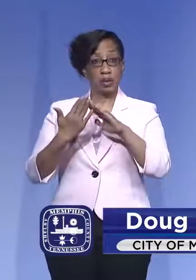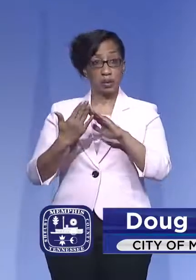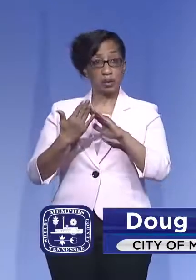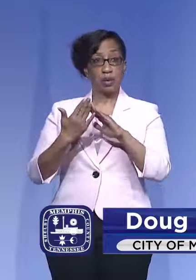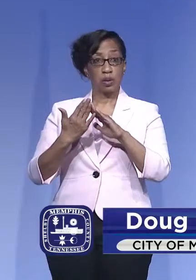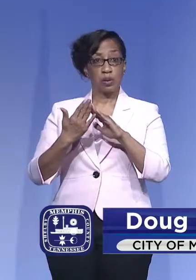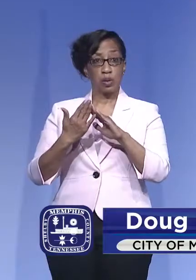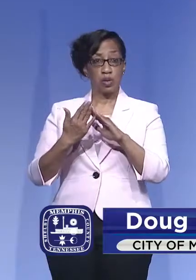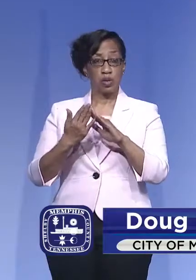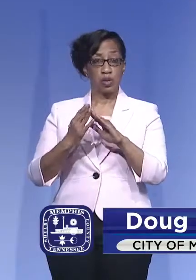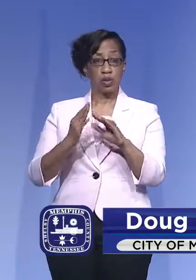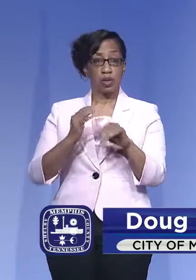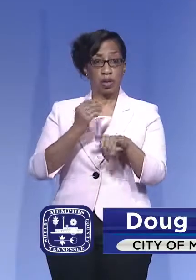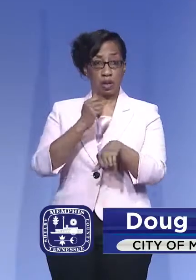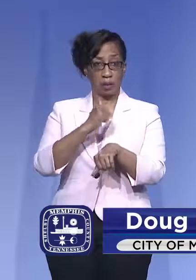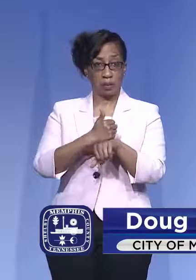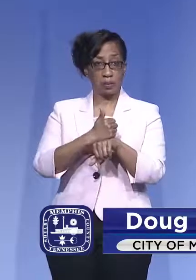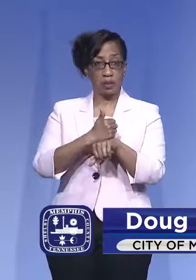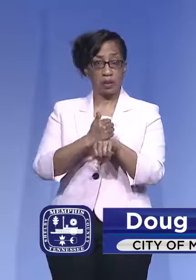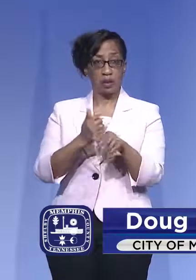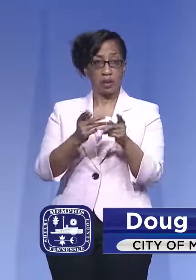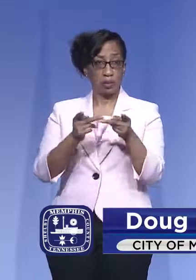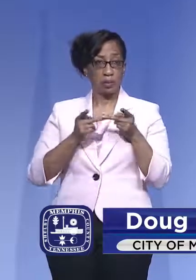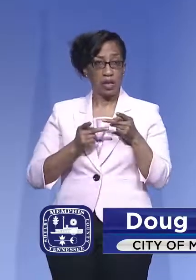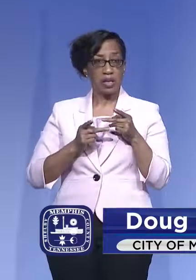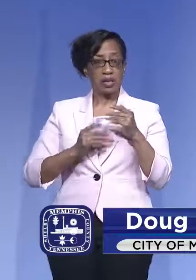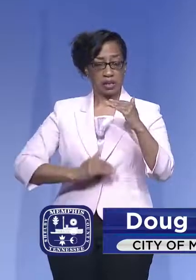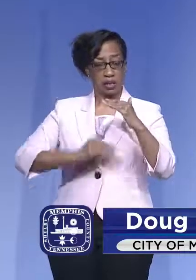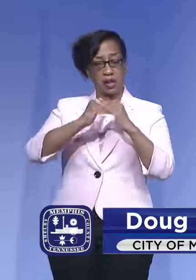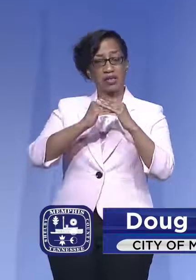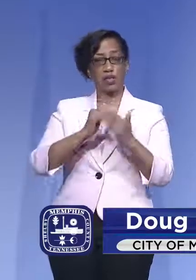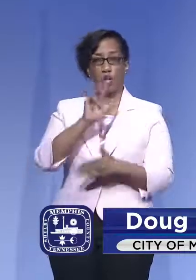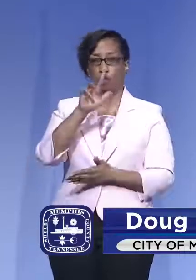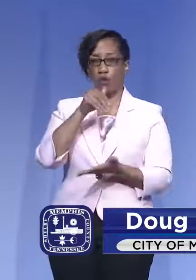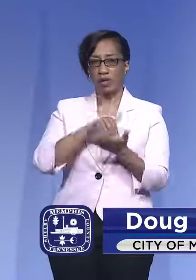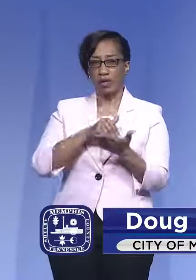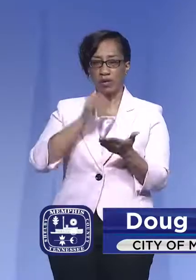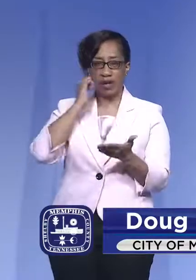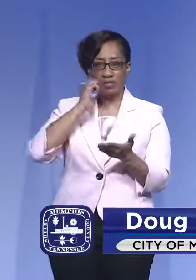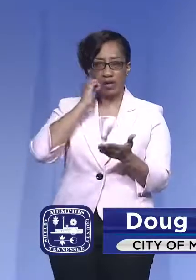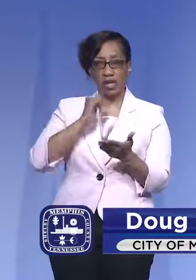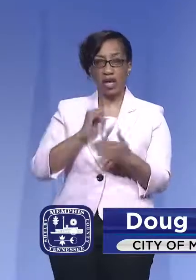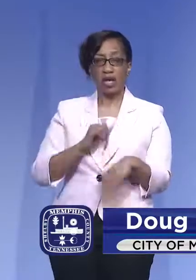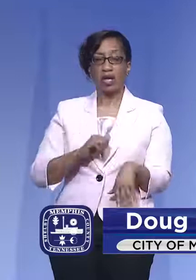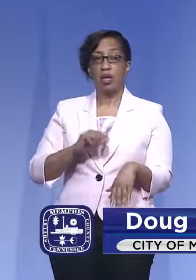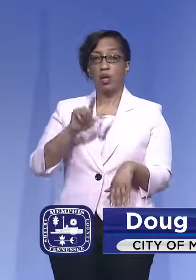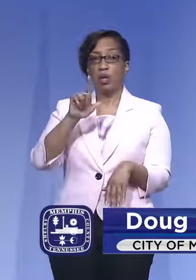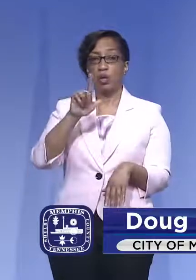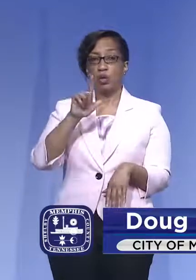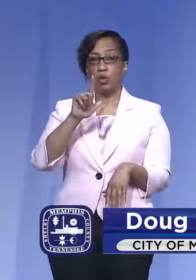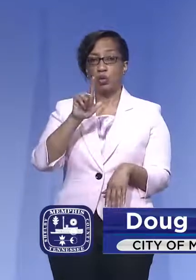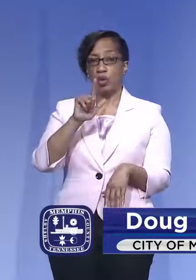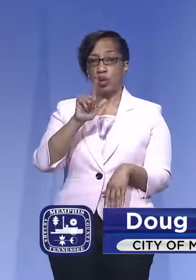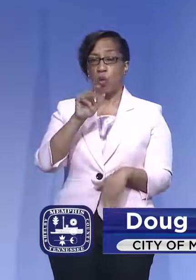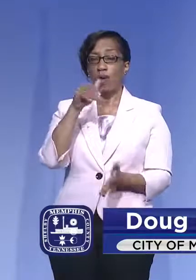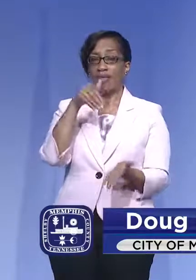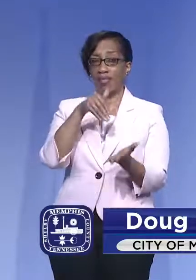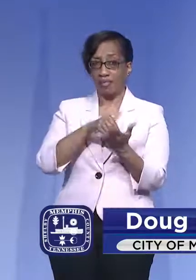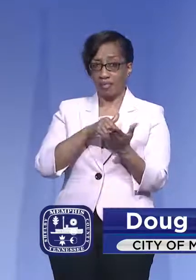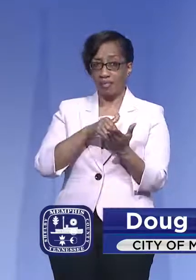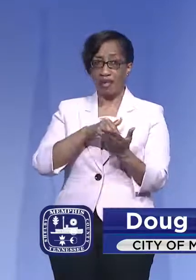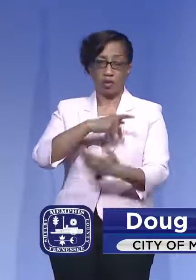site, the capacity is 3,000 a day with 21,000 doses. That's what the staffed capacity